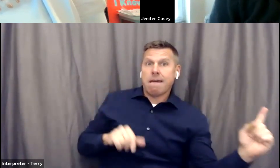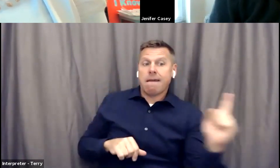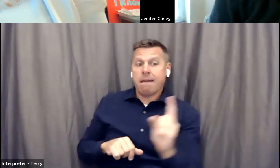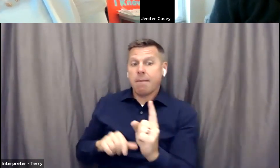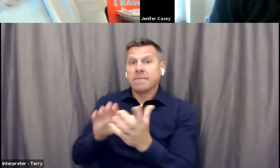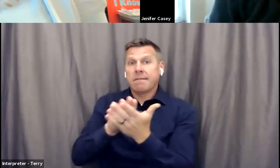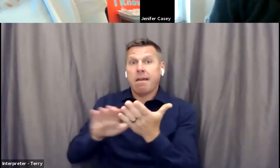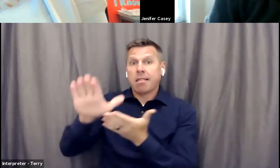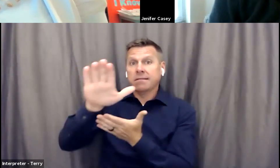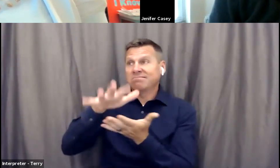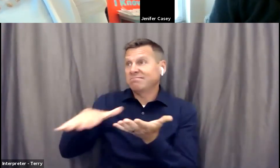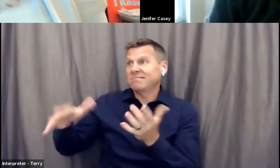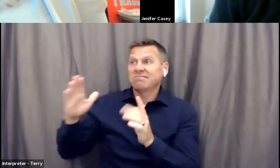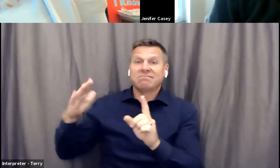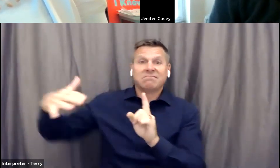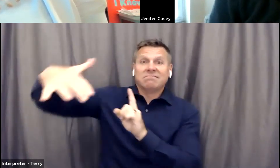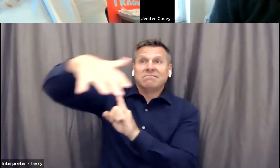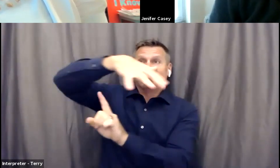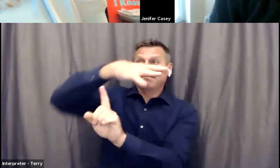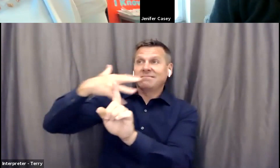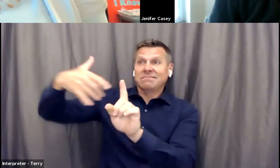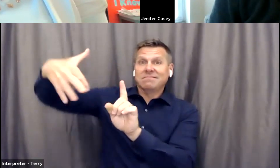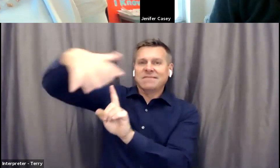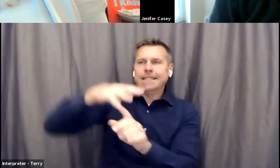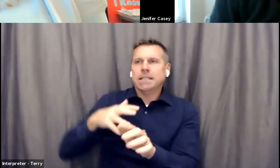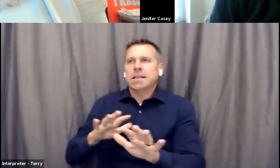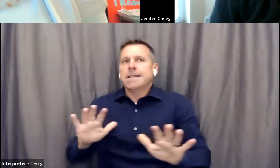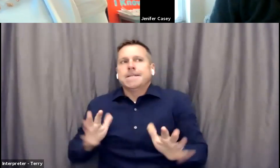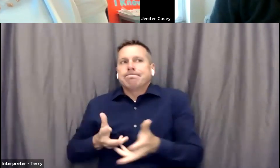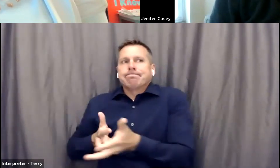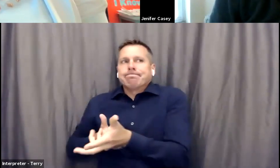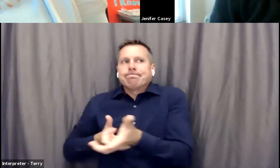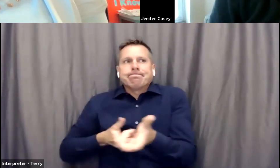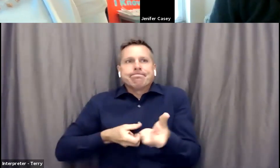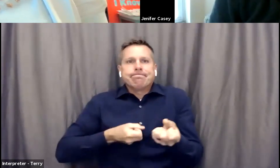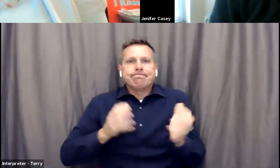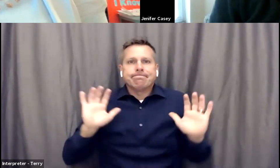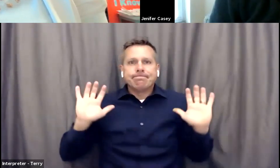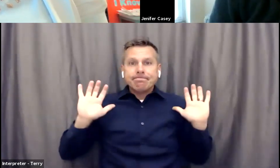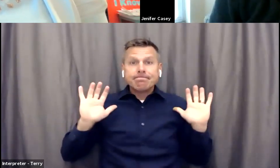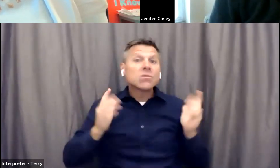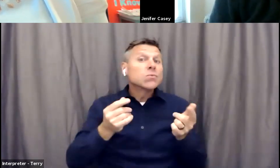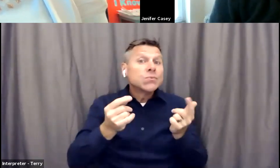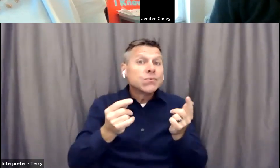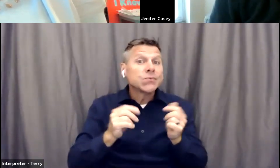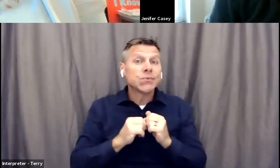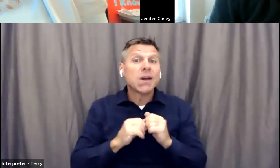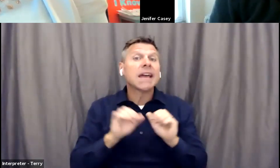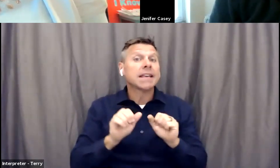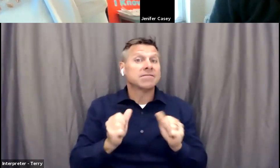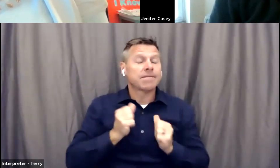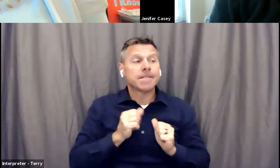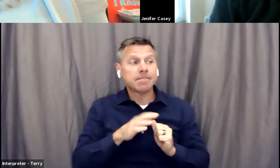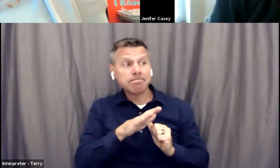campuses. One of the things that you can do is, like I said, intentionally check in with